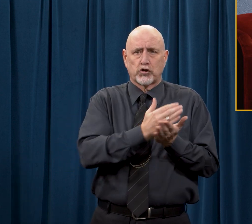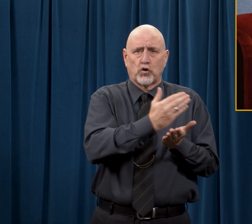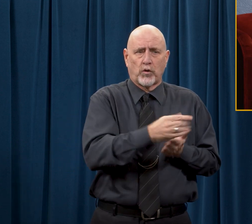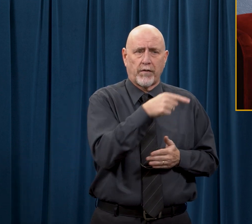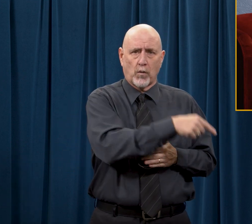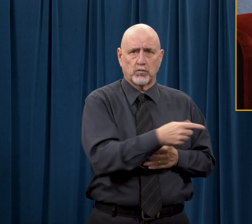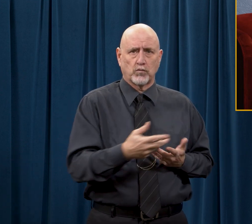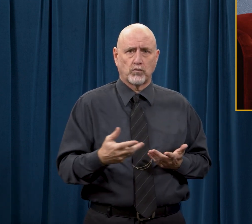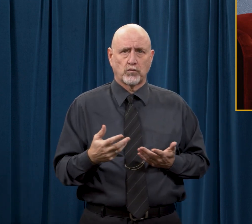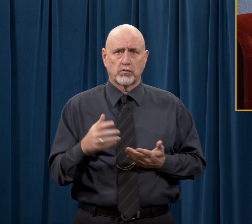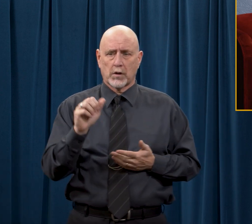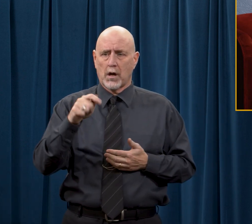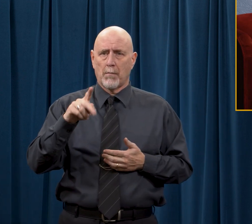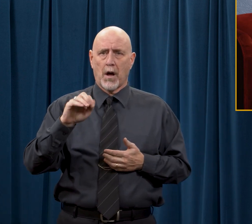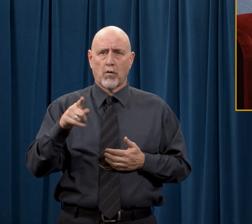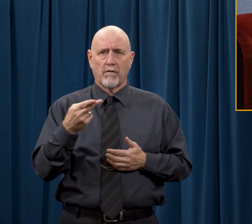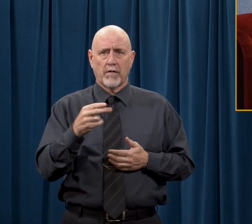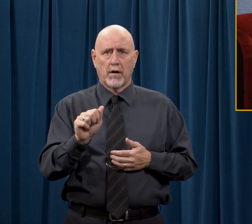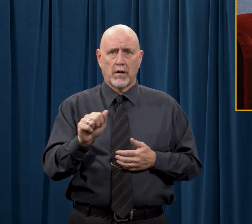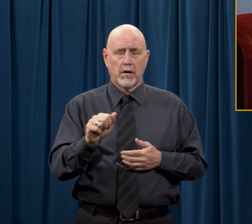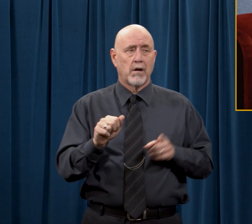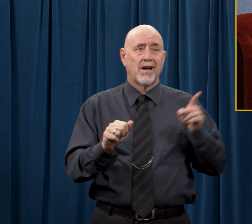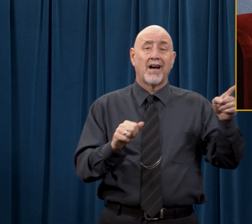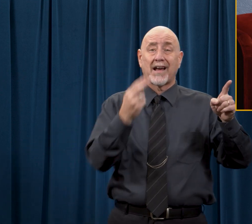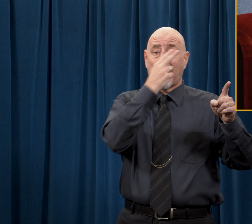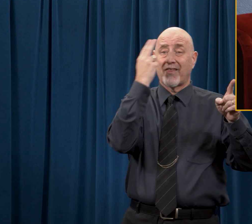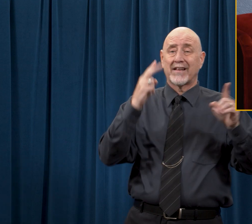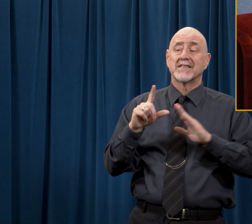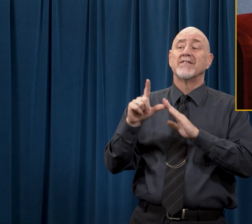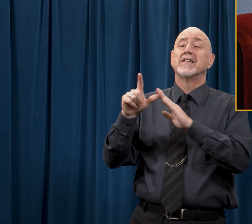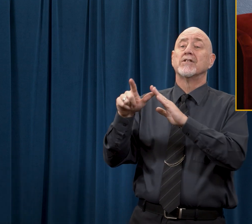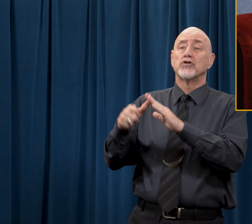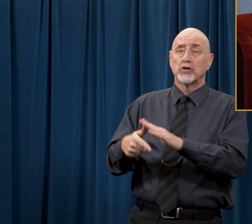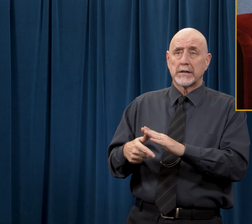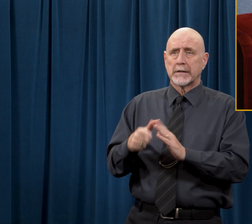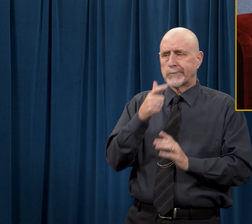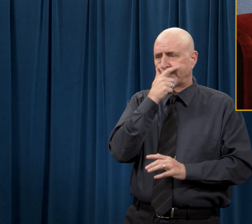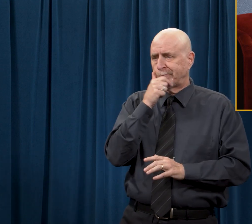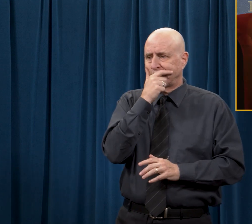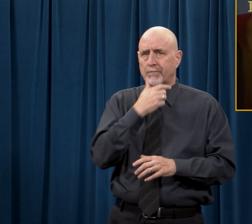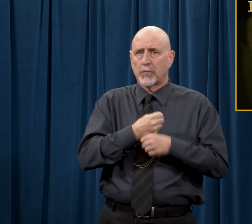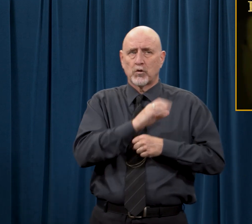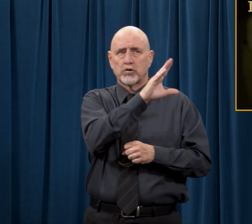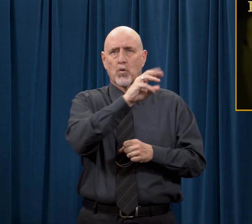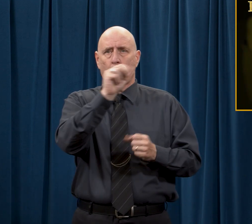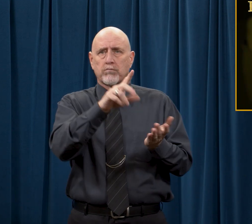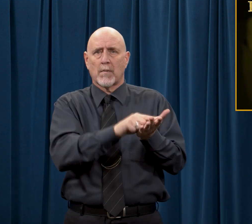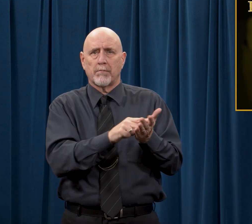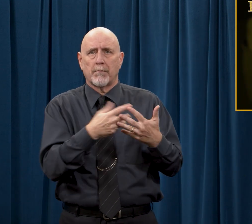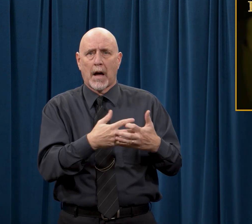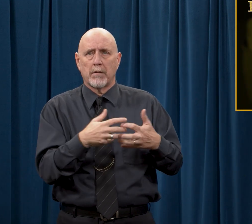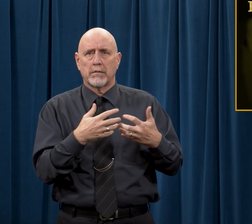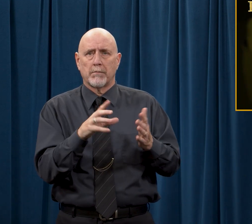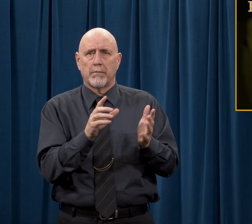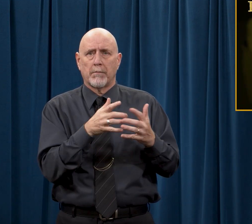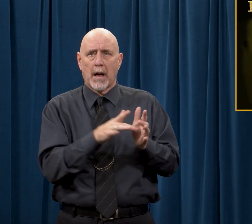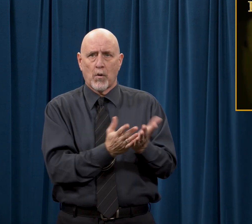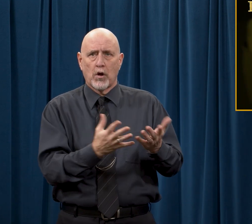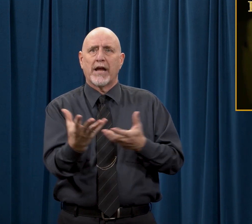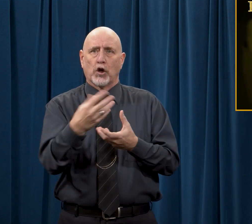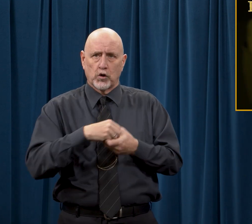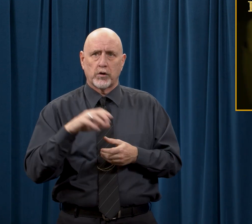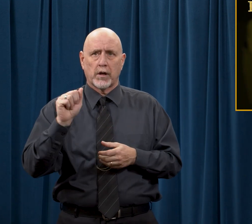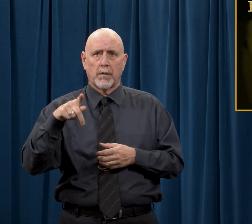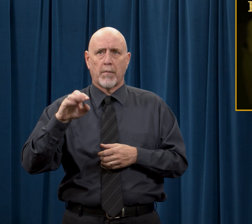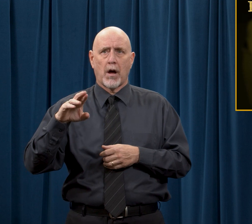had excluded them. The Catholics eventually decided that they needed to produce their own Bible